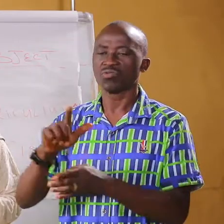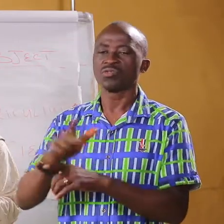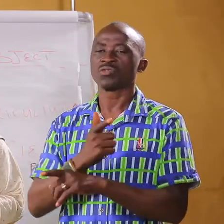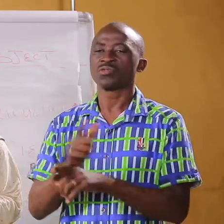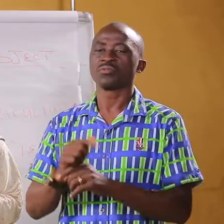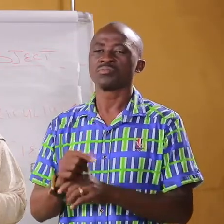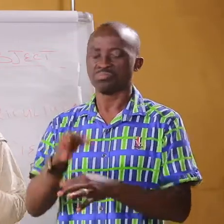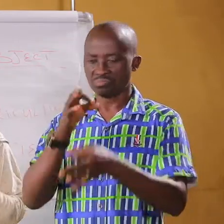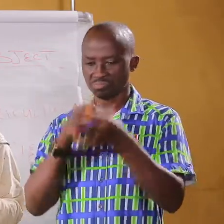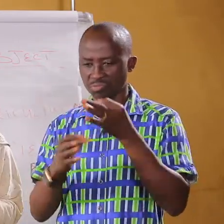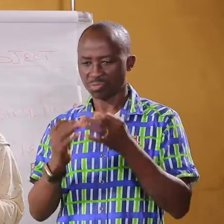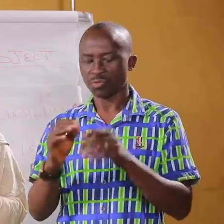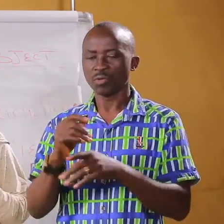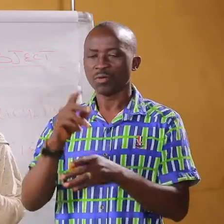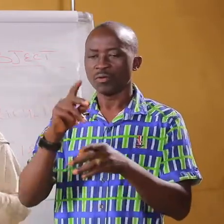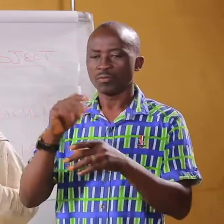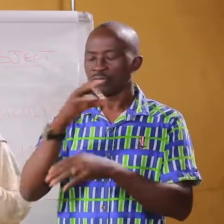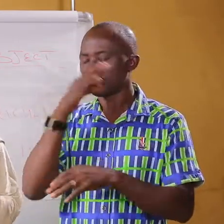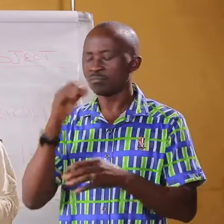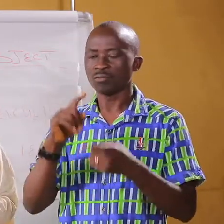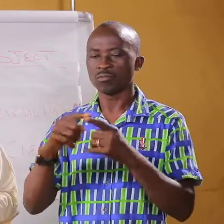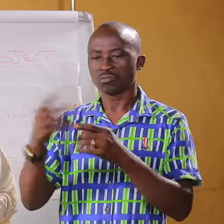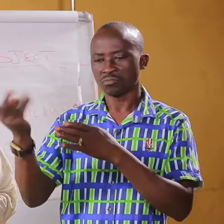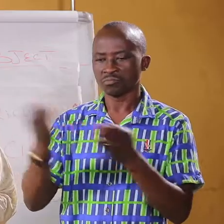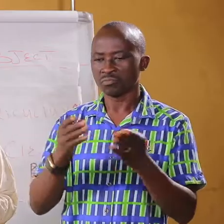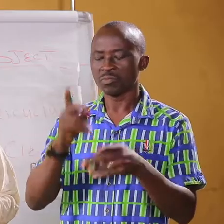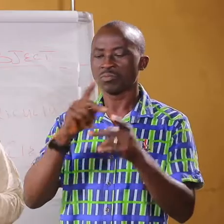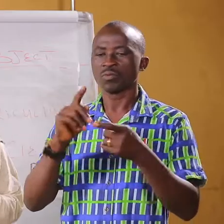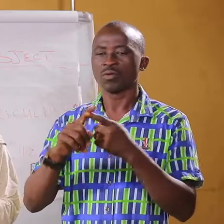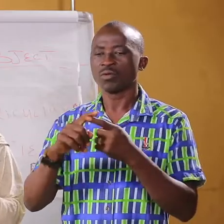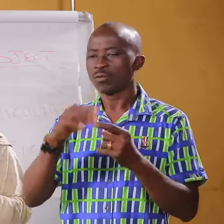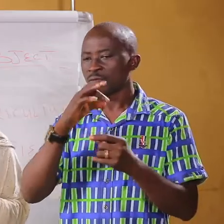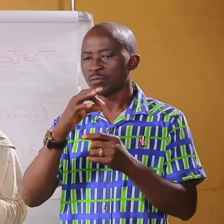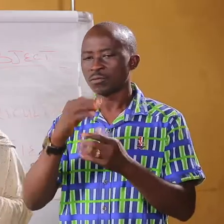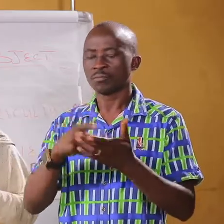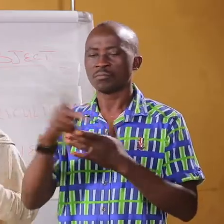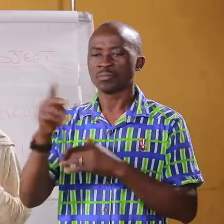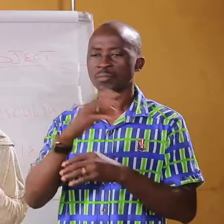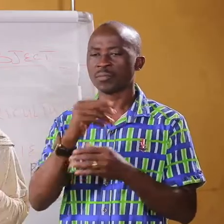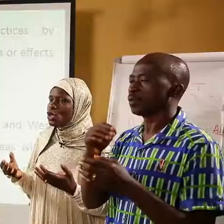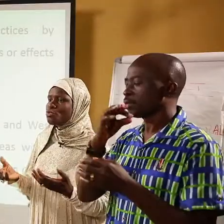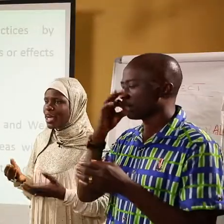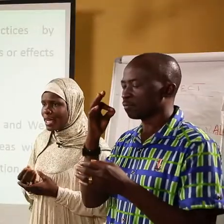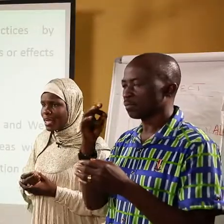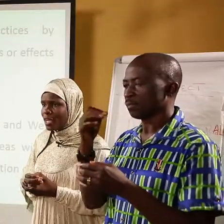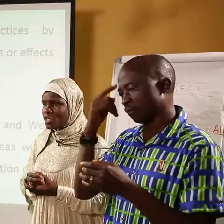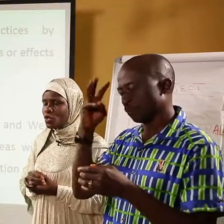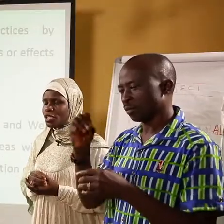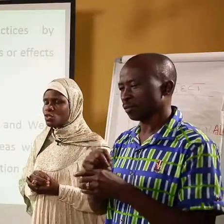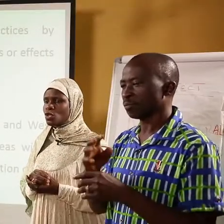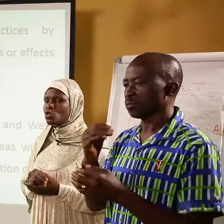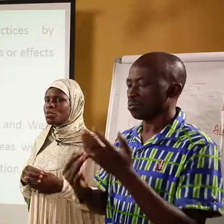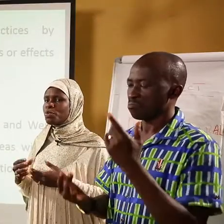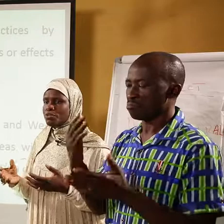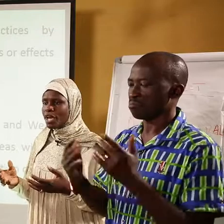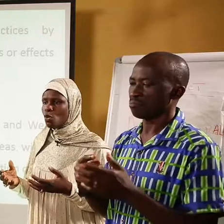Instead of the farmers to hire laborers to cultivate or to remove grasses on the farmland, what they do is just to set the bush on fire so that